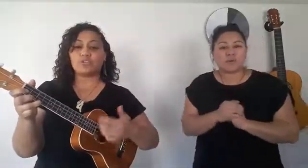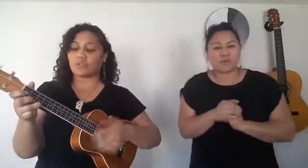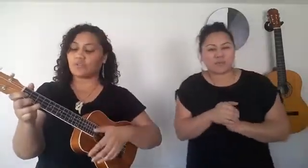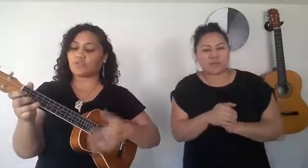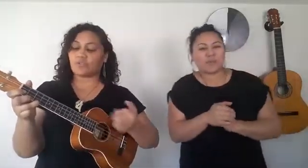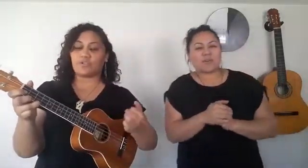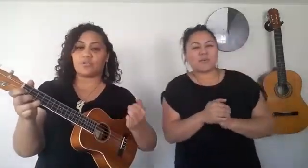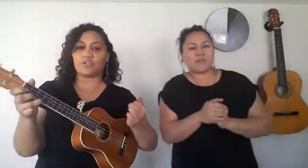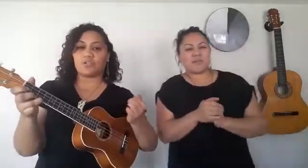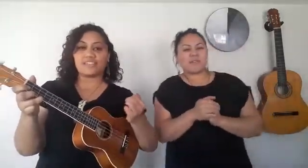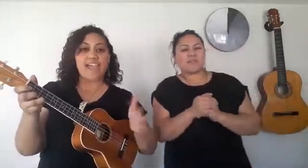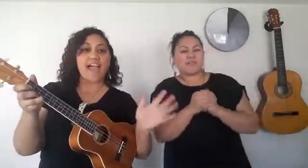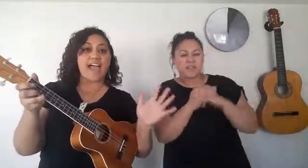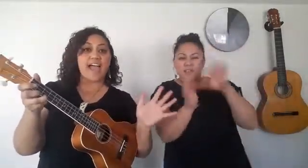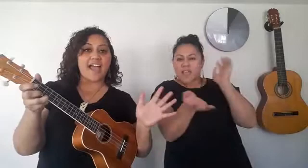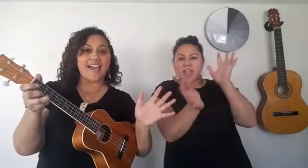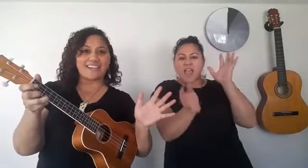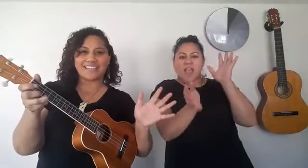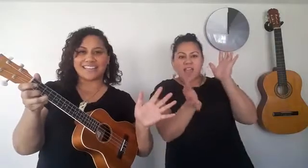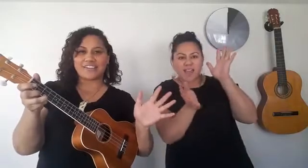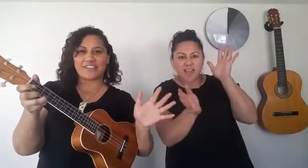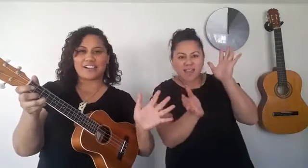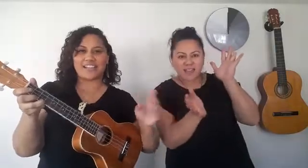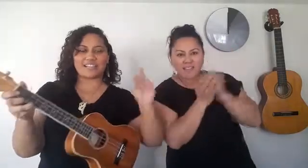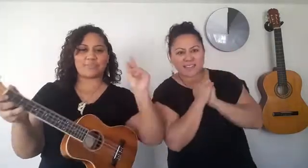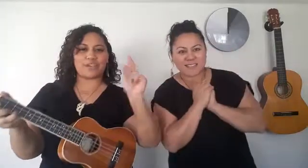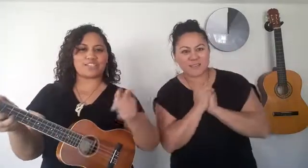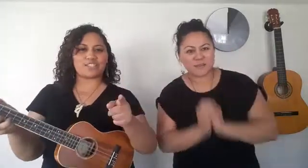tuunga fu. Yeah. All right, practice those